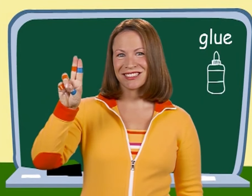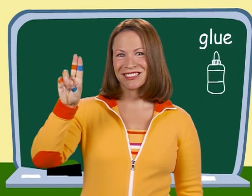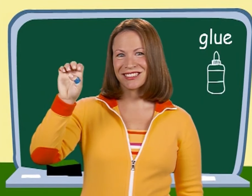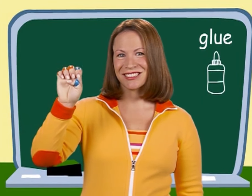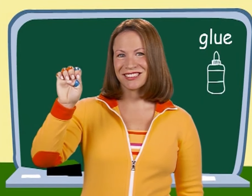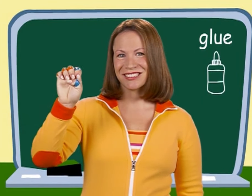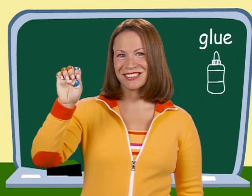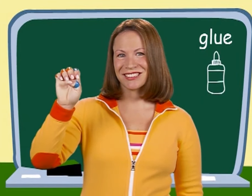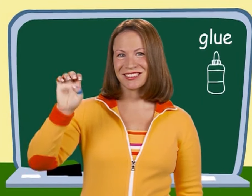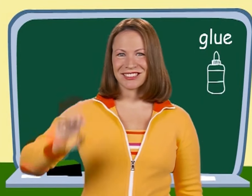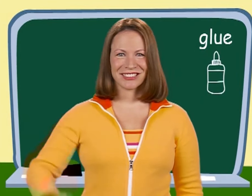Glue.